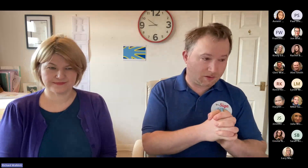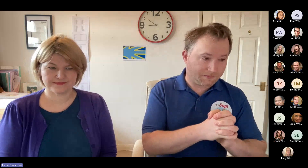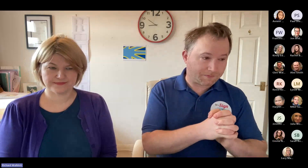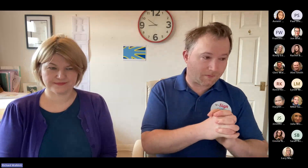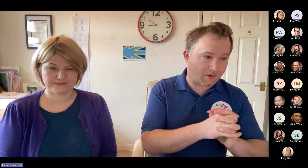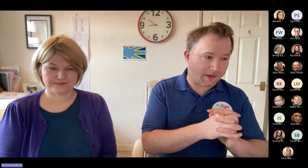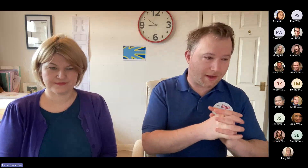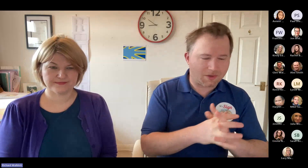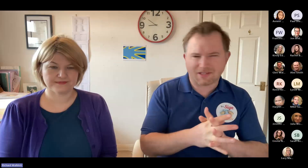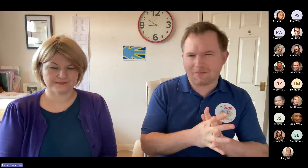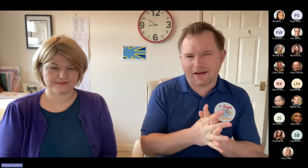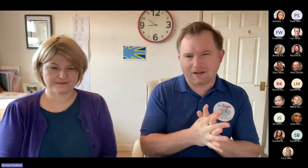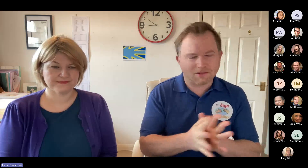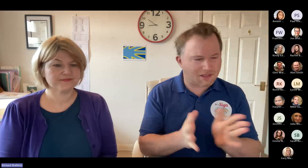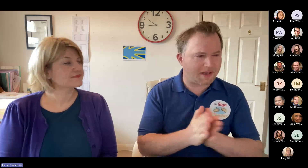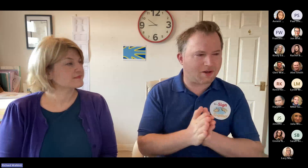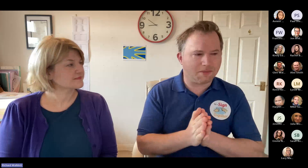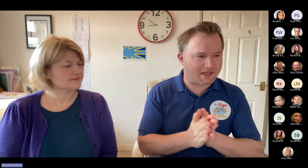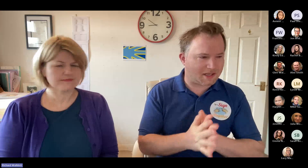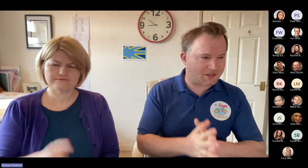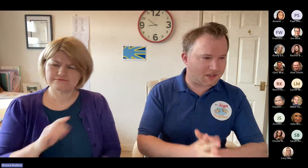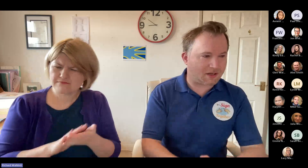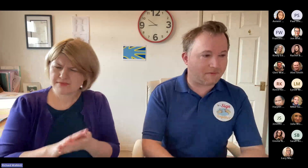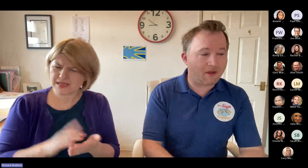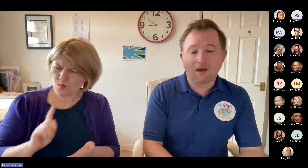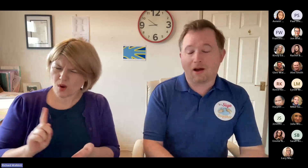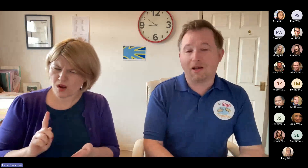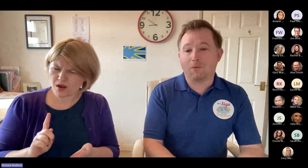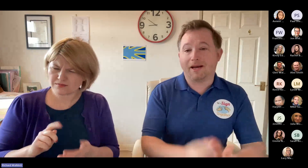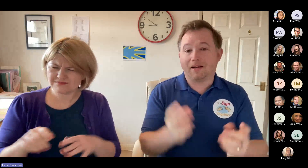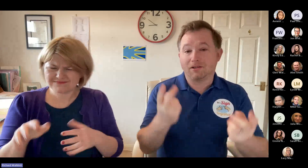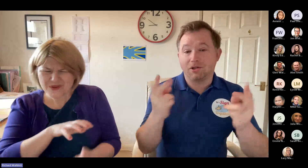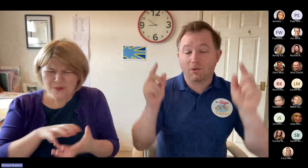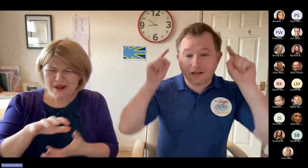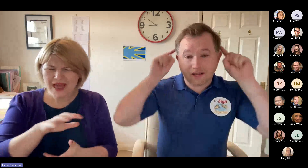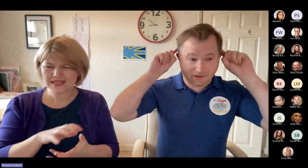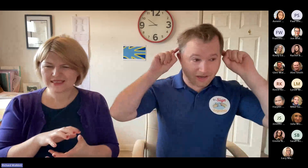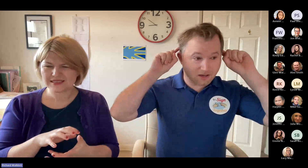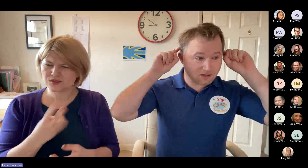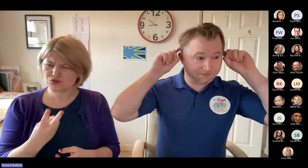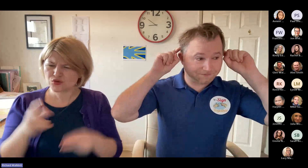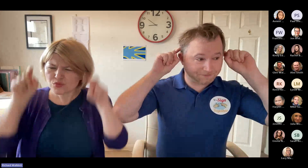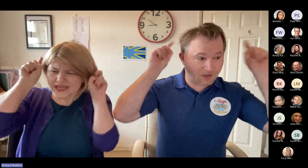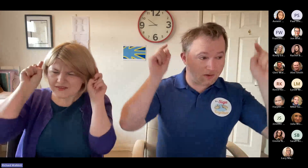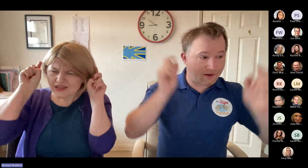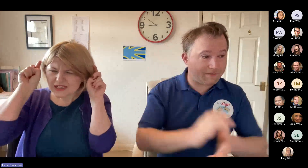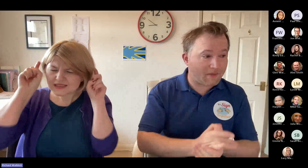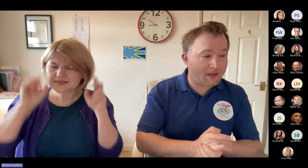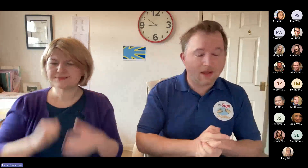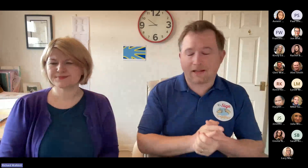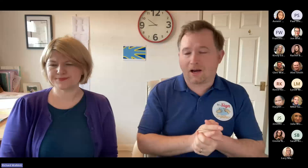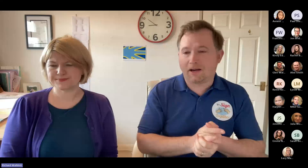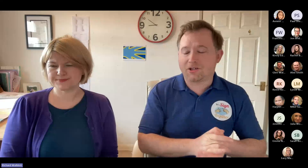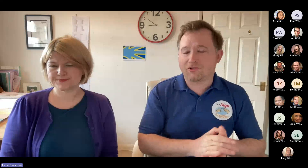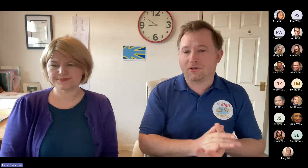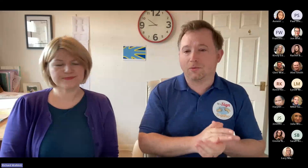overall. Okay, what does that mean? Well, it's a bit complex actually. So I wear 2 hearing aids. All right. Now I struggle